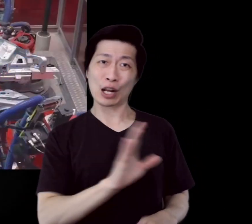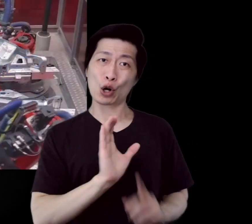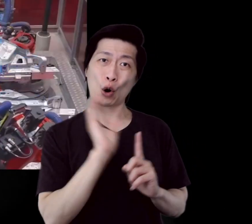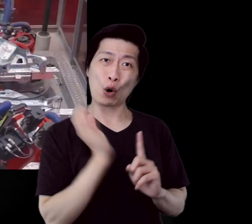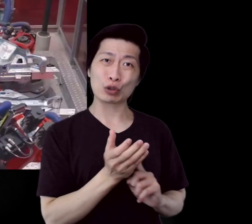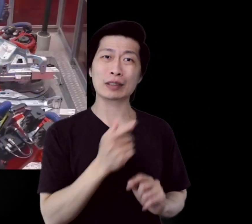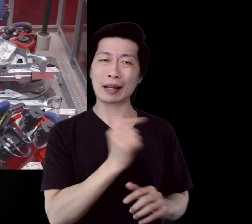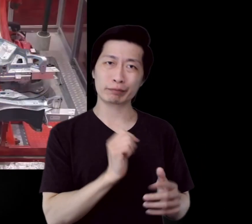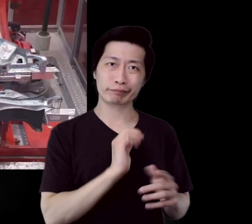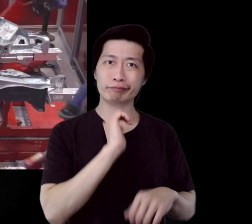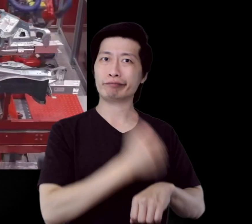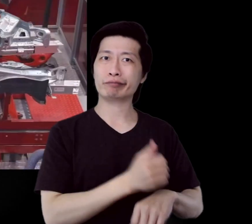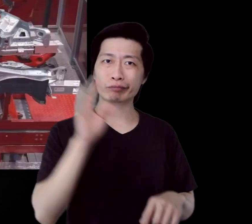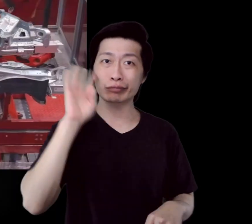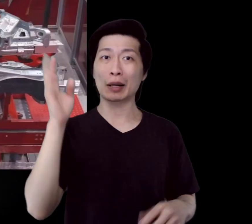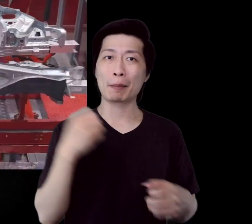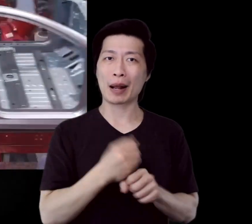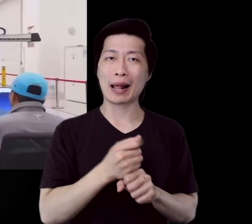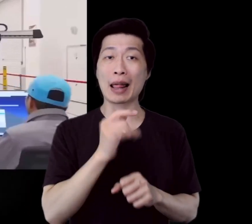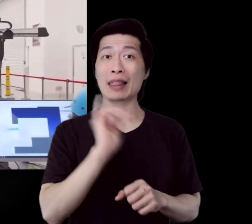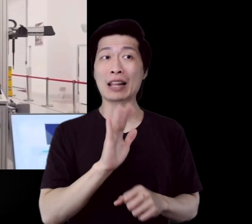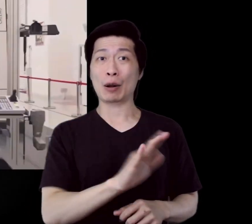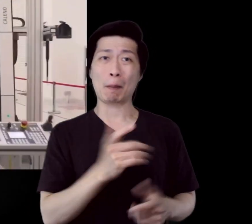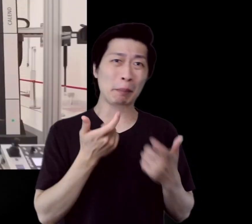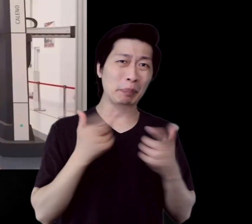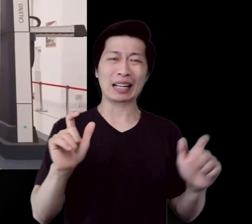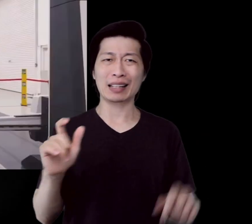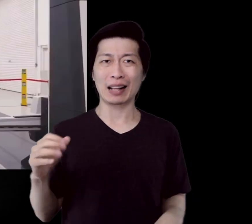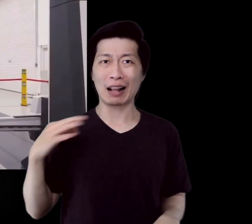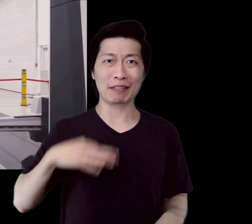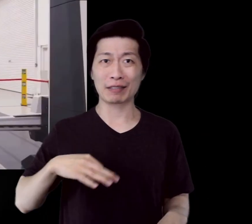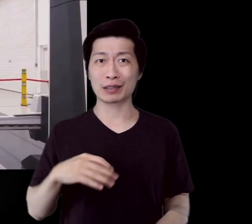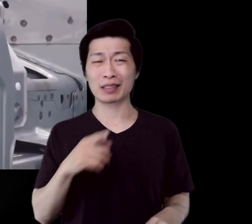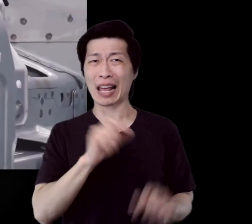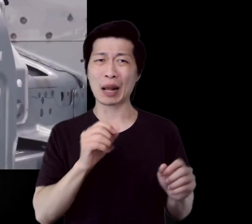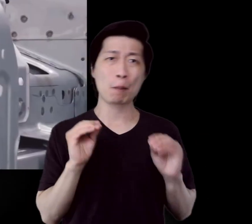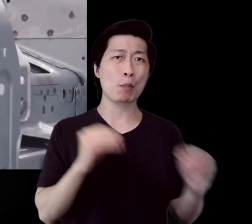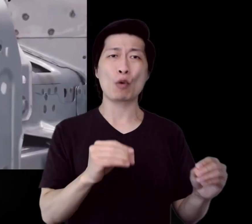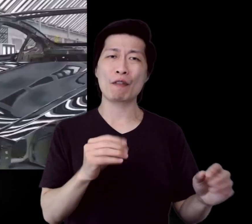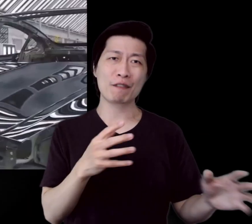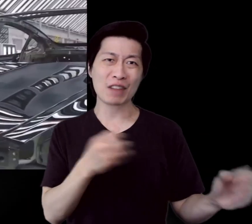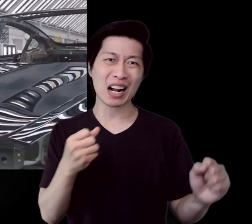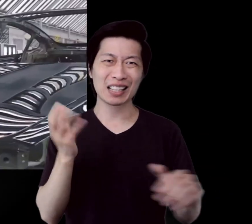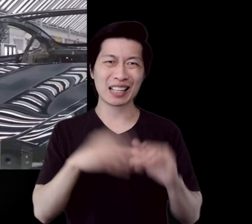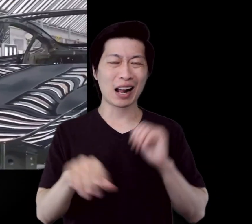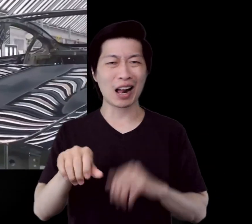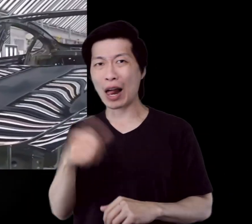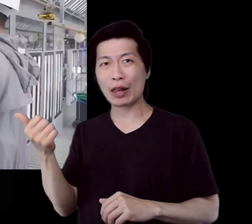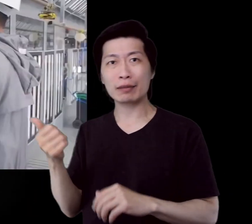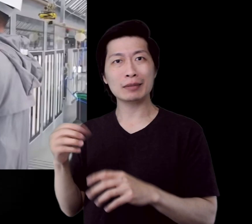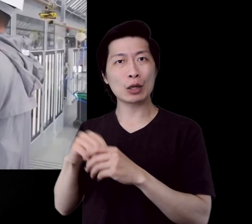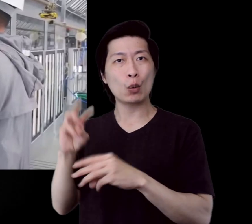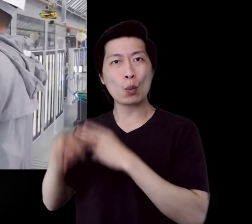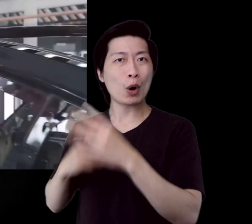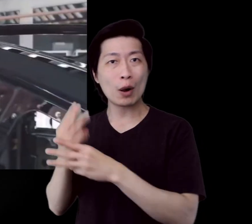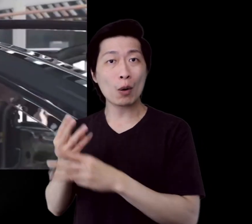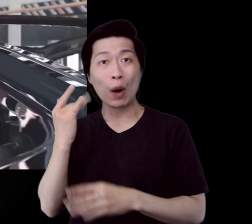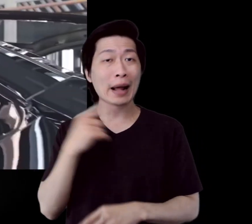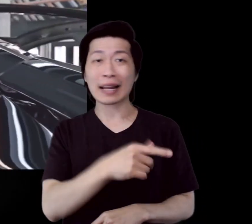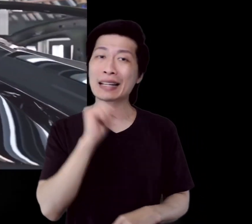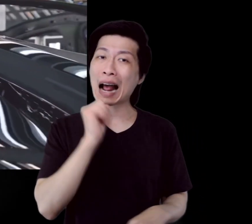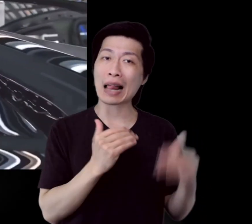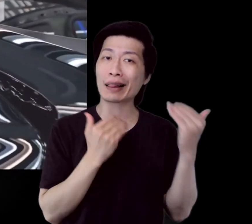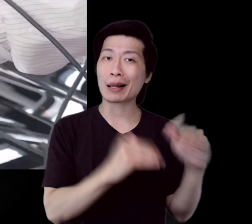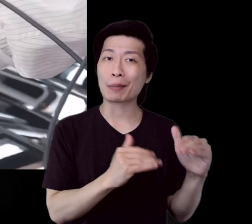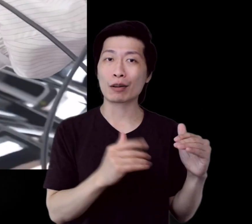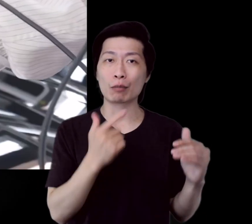Tesla has created, and is probably Tesla's biggest advantage. They can move faster than anyone else in the world